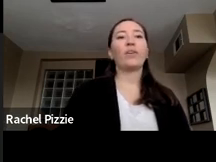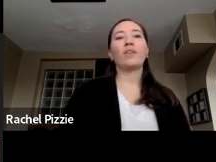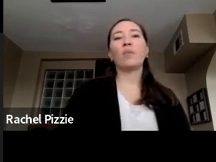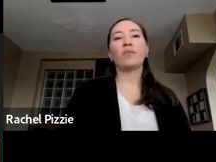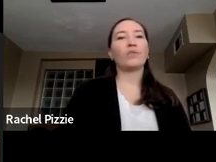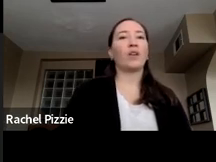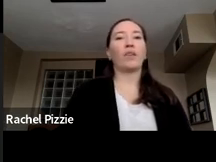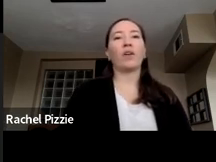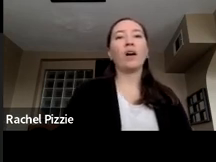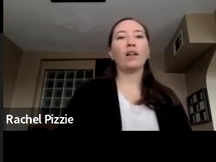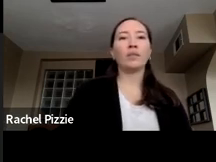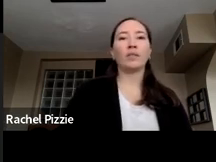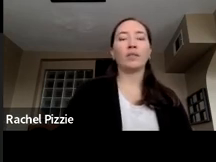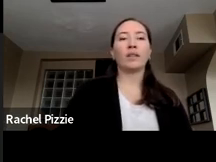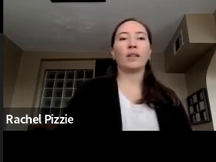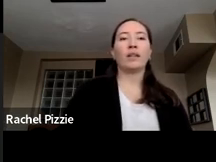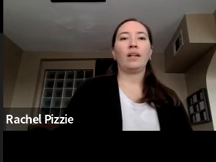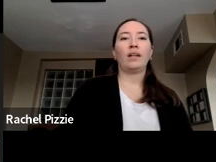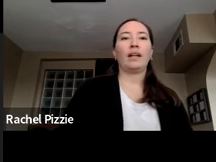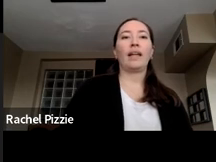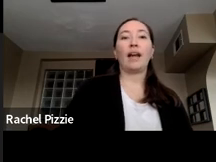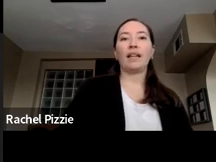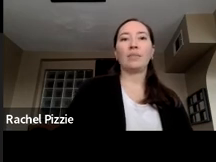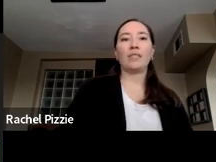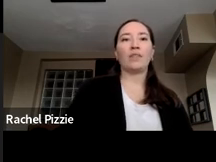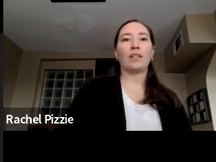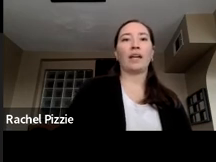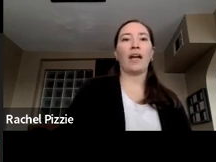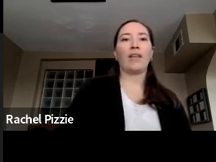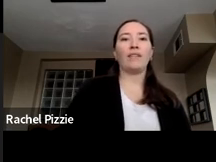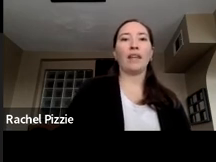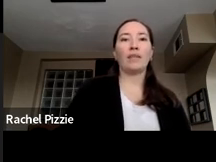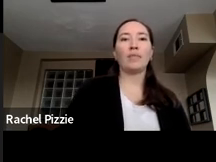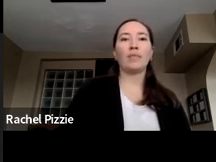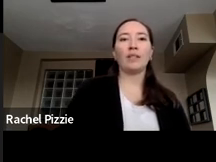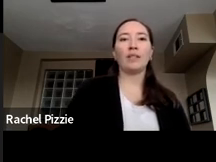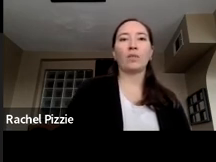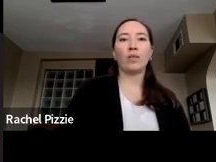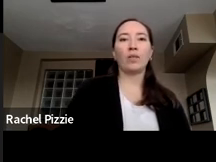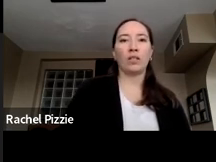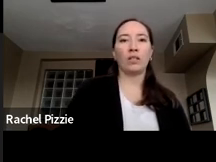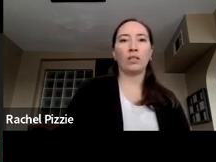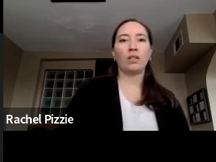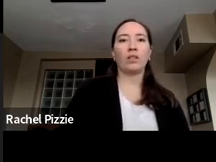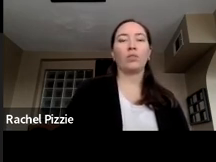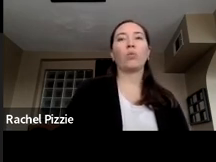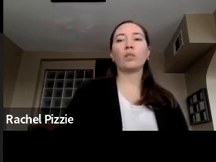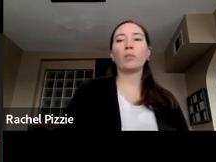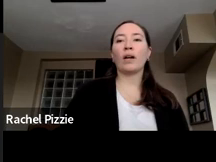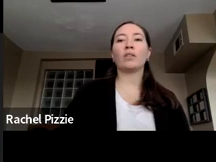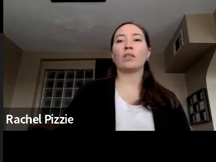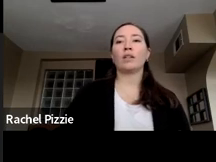So there are a number of different other columns, and I specifically have named these questions